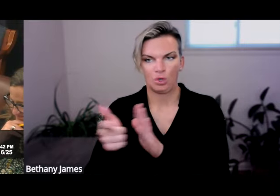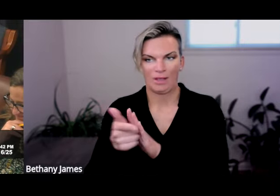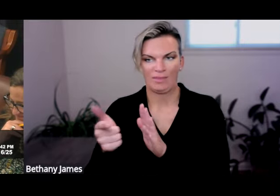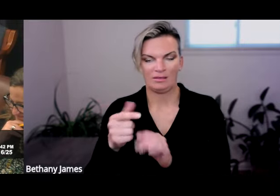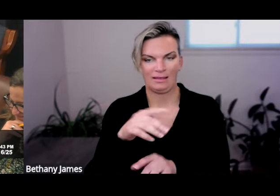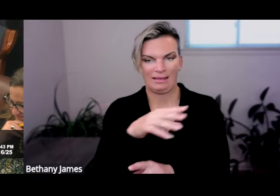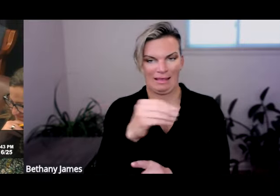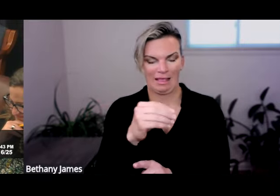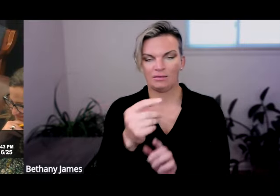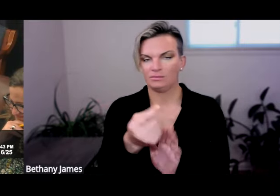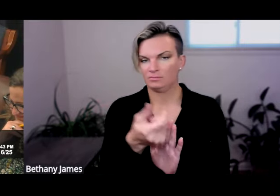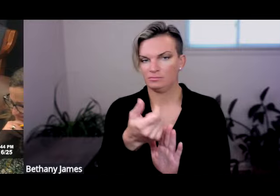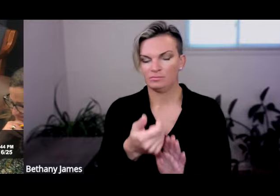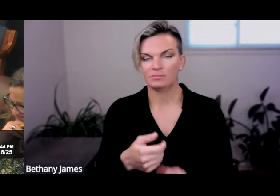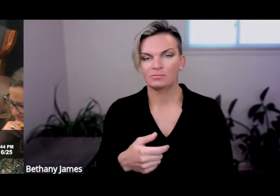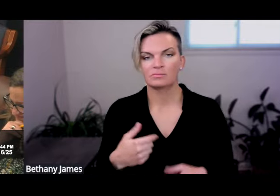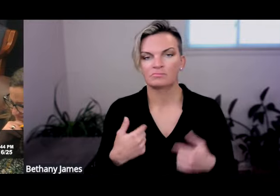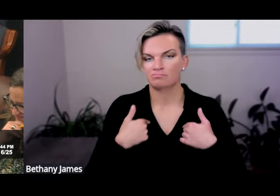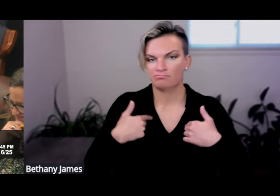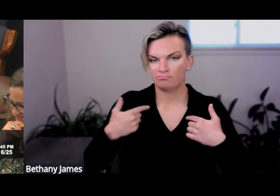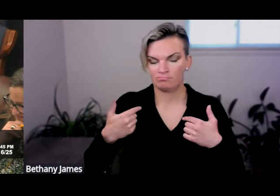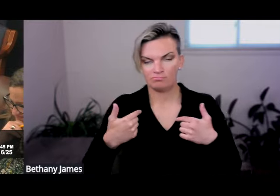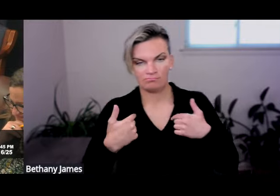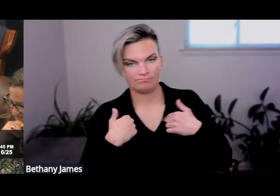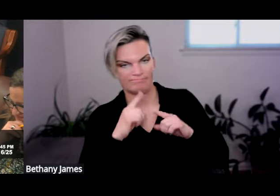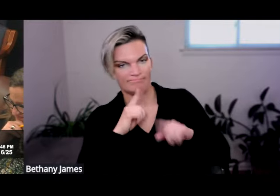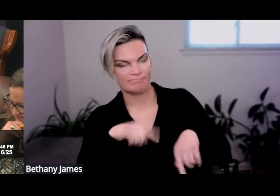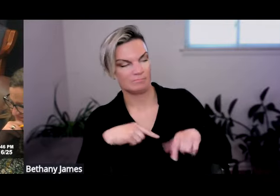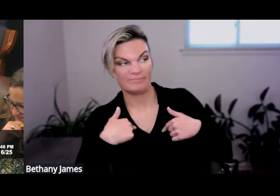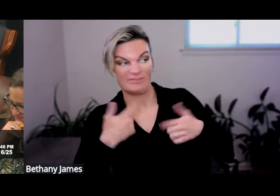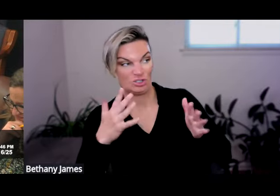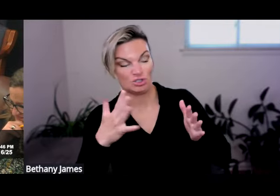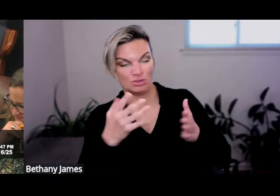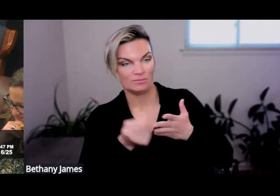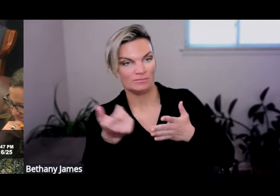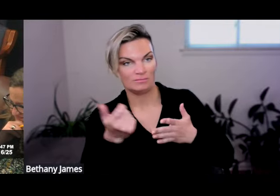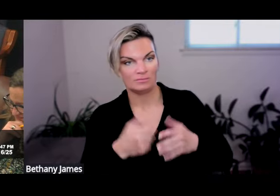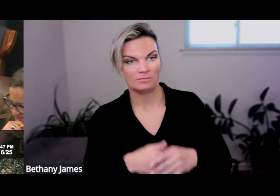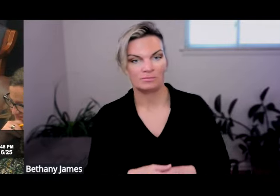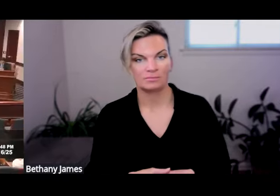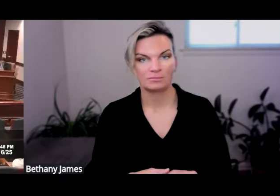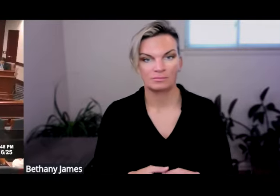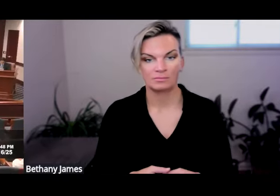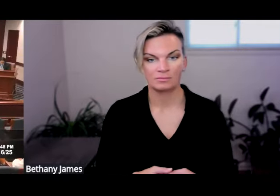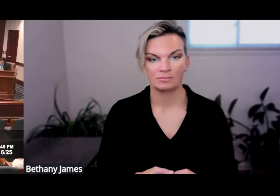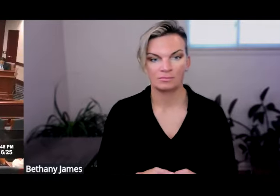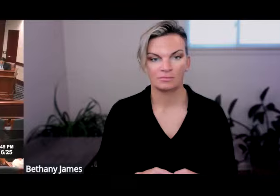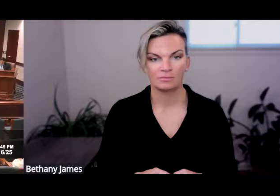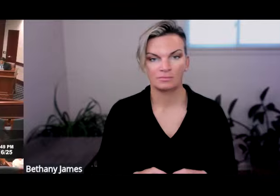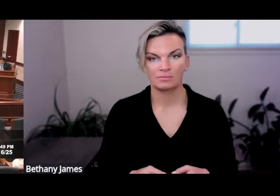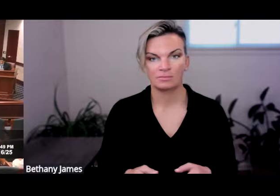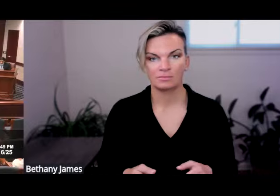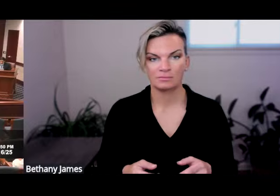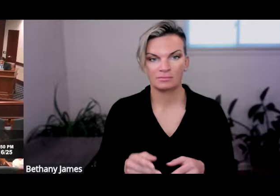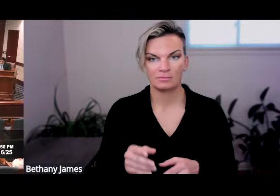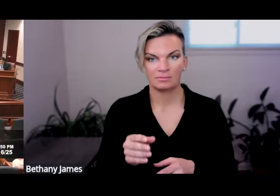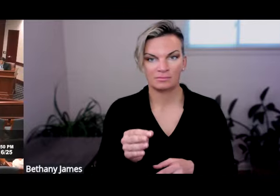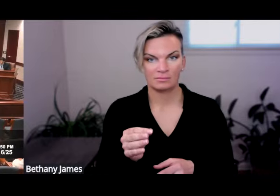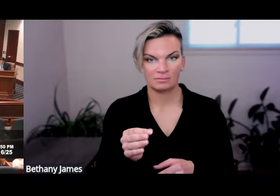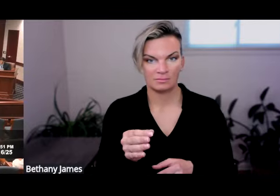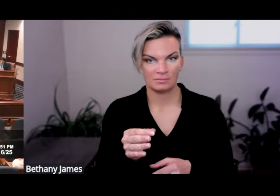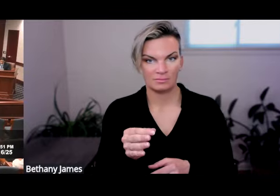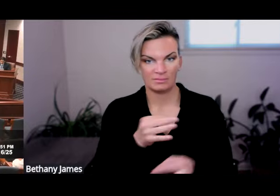did, in the, just need one more word, right? So if you did, instead of at state expense,